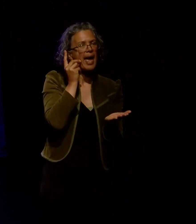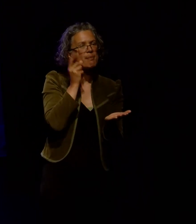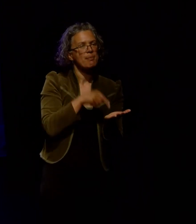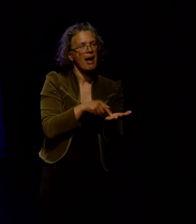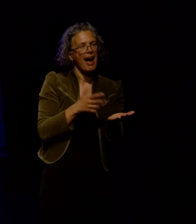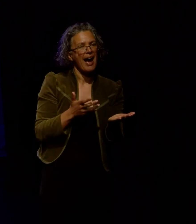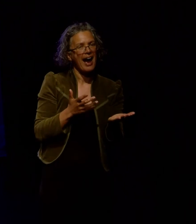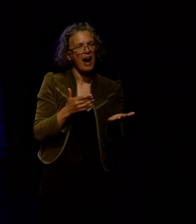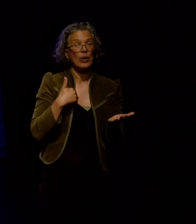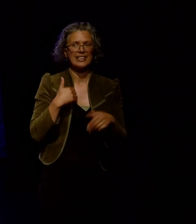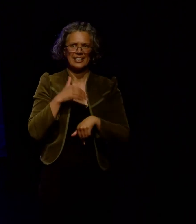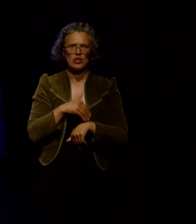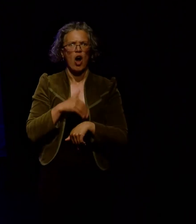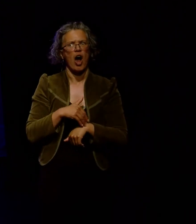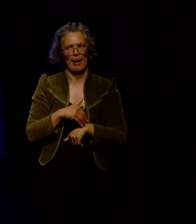time-starved exhibition departments.